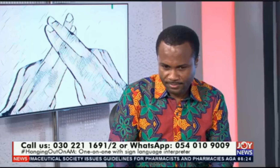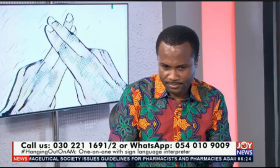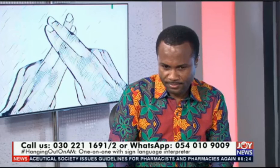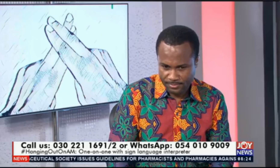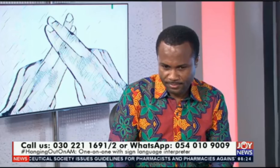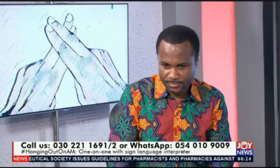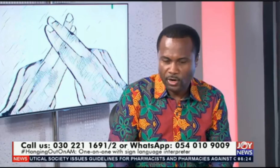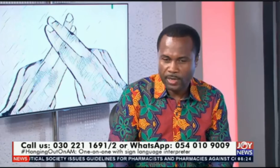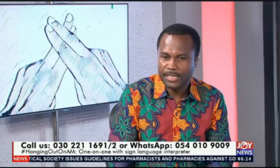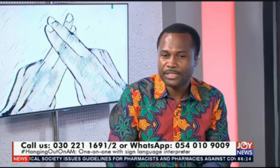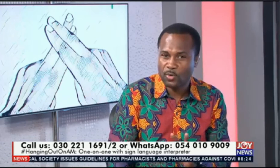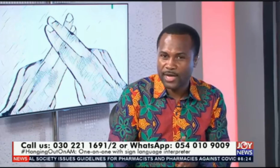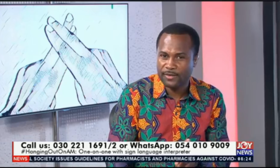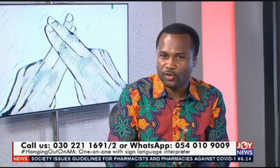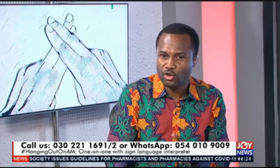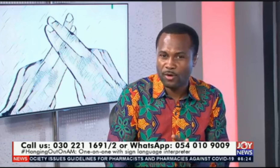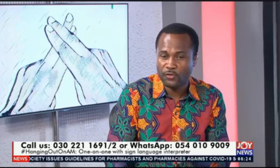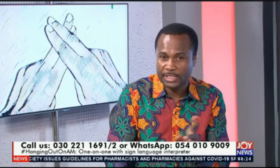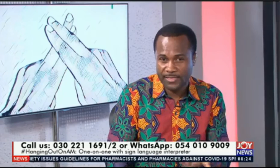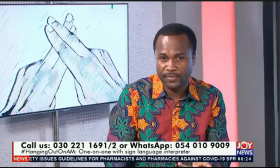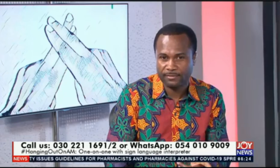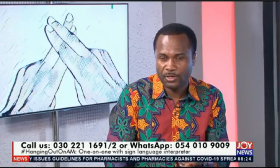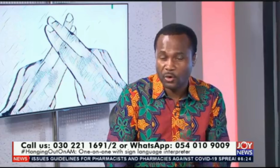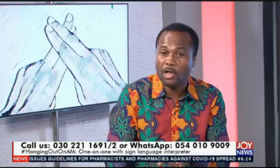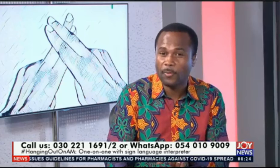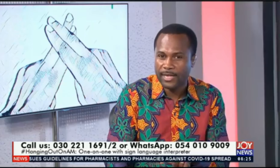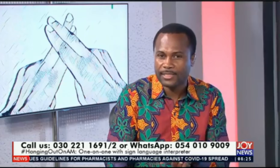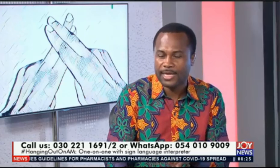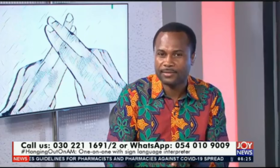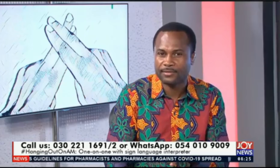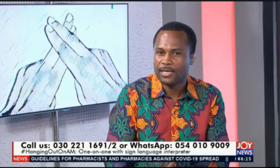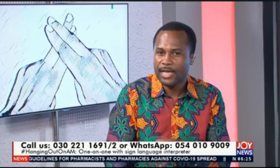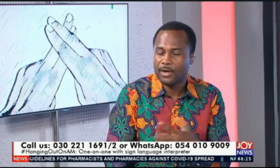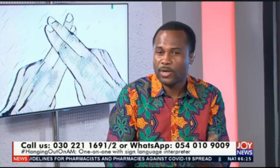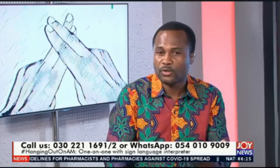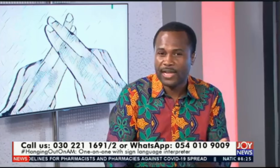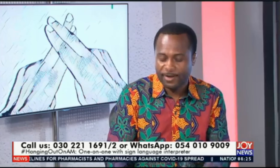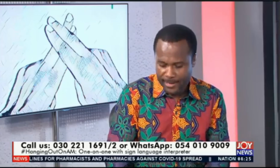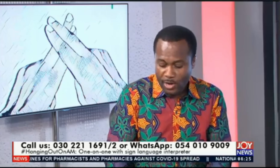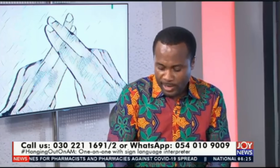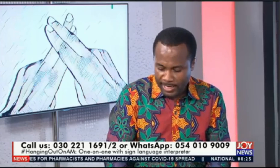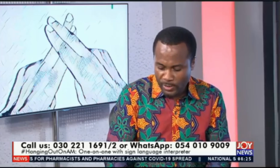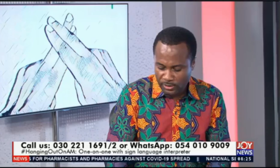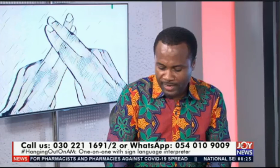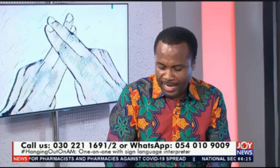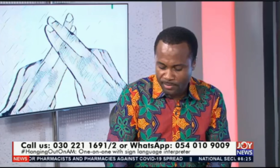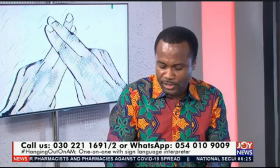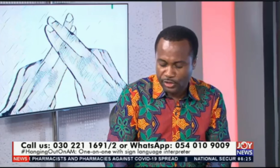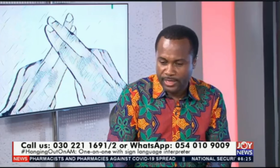I'm calling from Tamale. Okay, please lower the volume of your TV. It will help us. And any words of any words